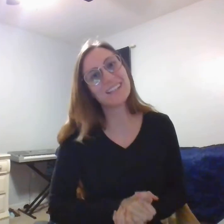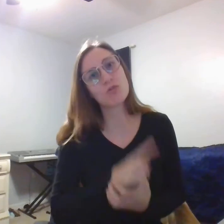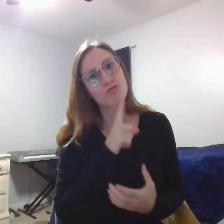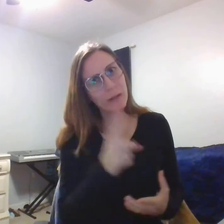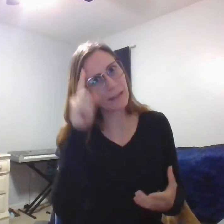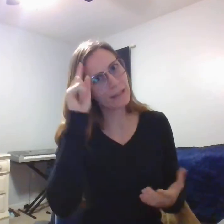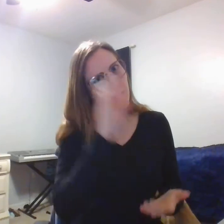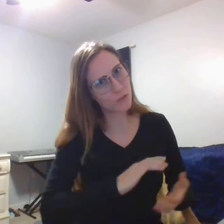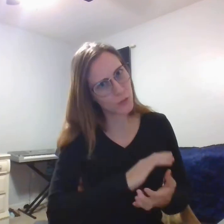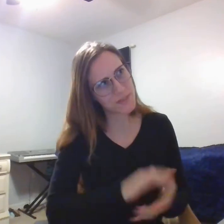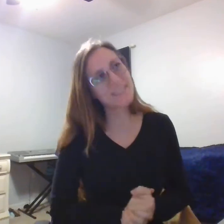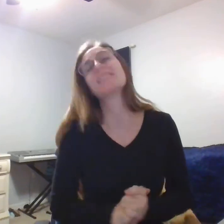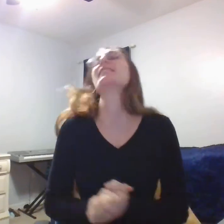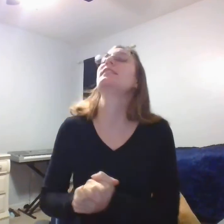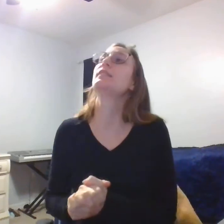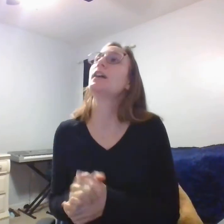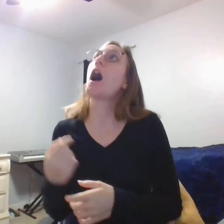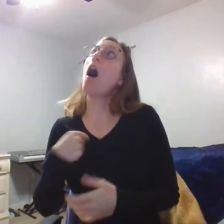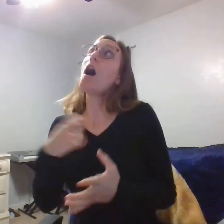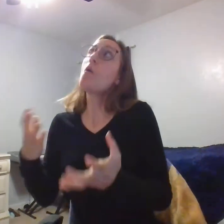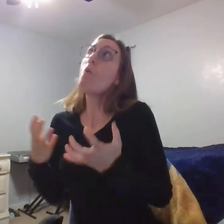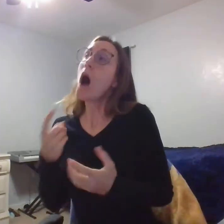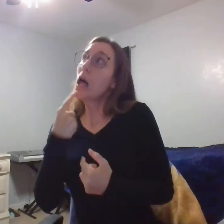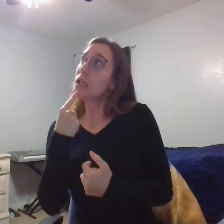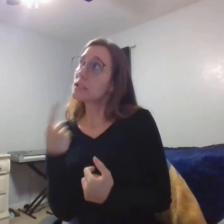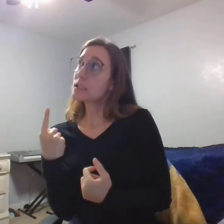I want to say fine, but I'm doing good now.